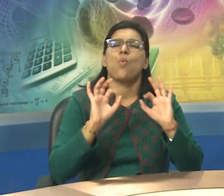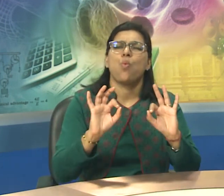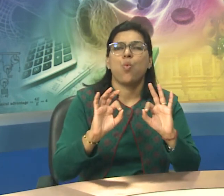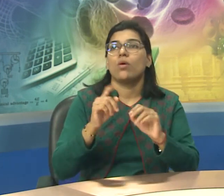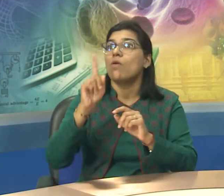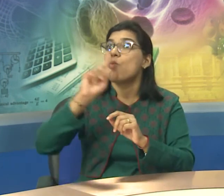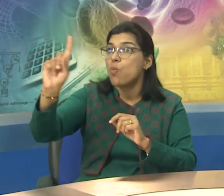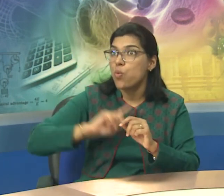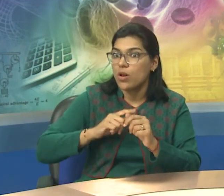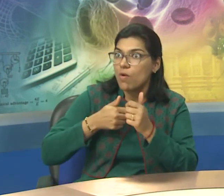etc.